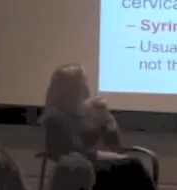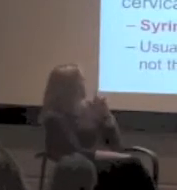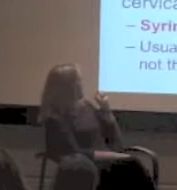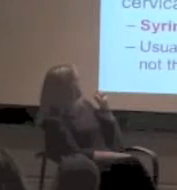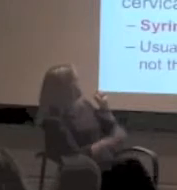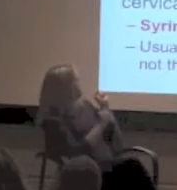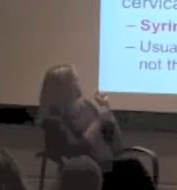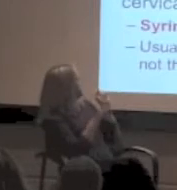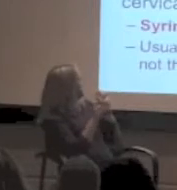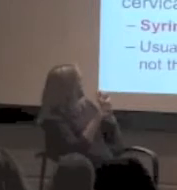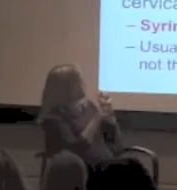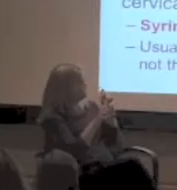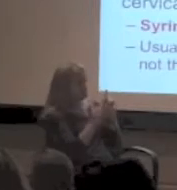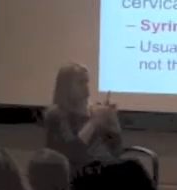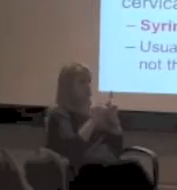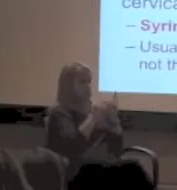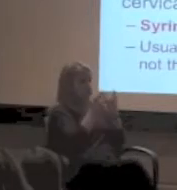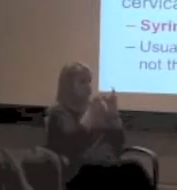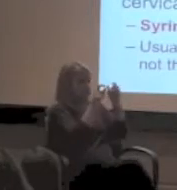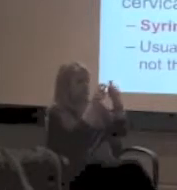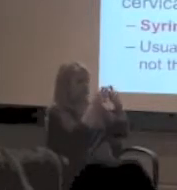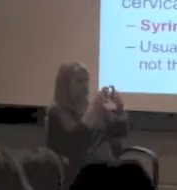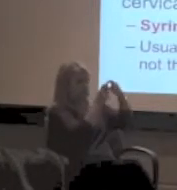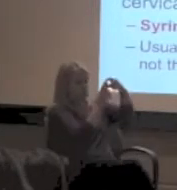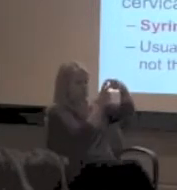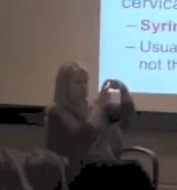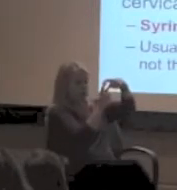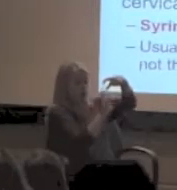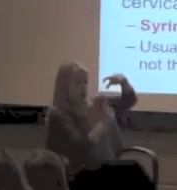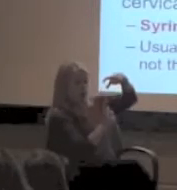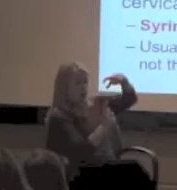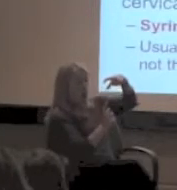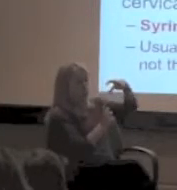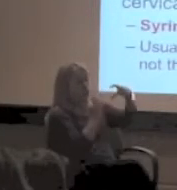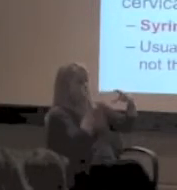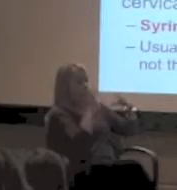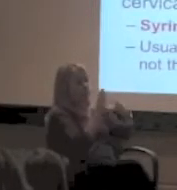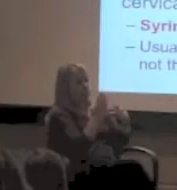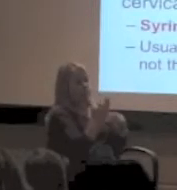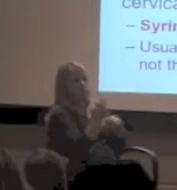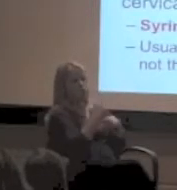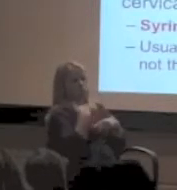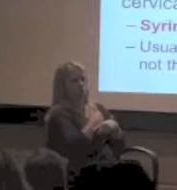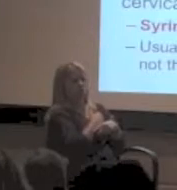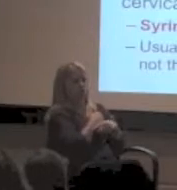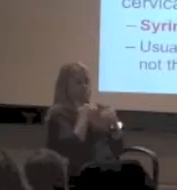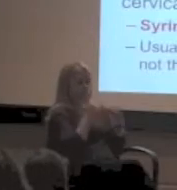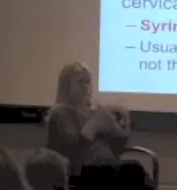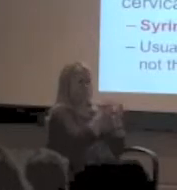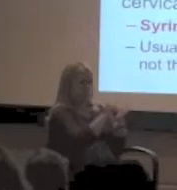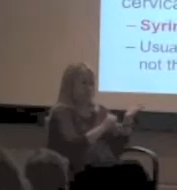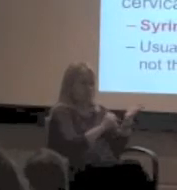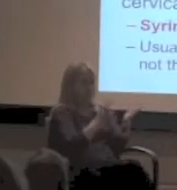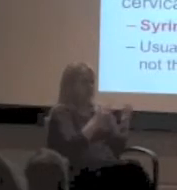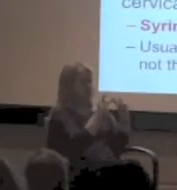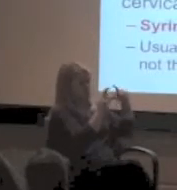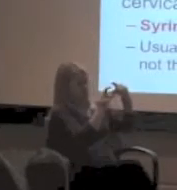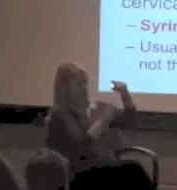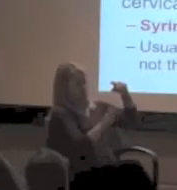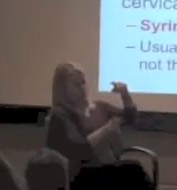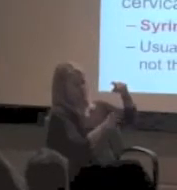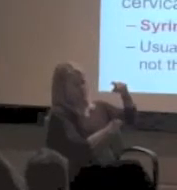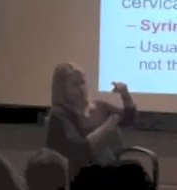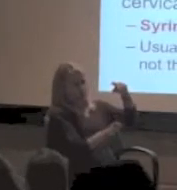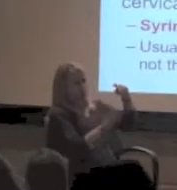bigger, that's more important, and sometimes that forces us to do the operation. If the syrinx is lower down, it's the